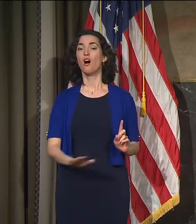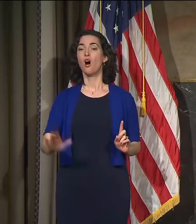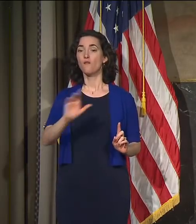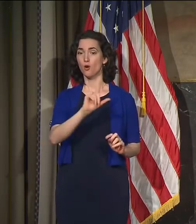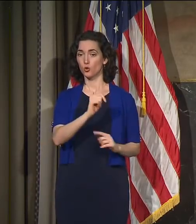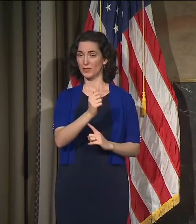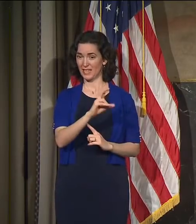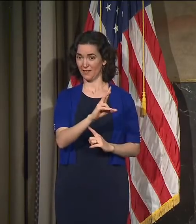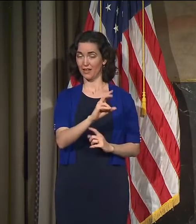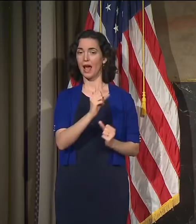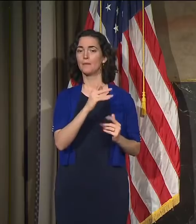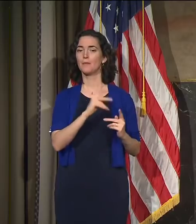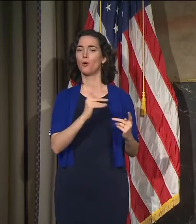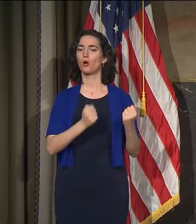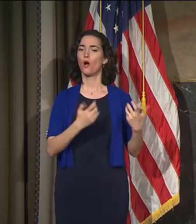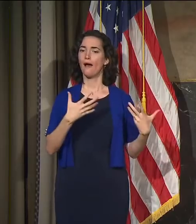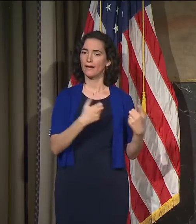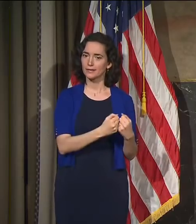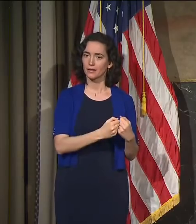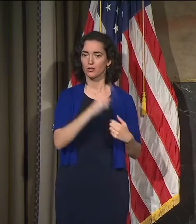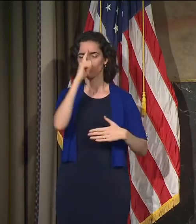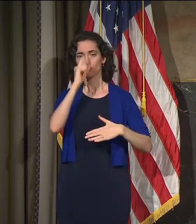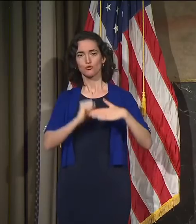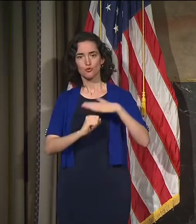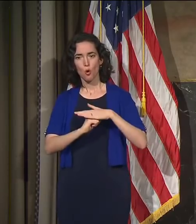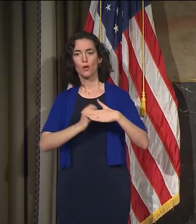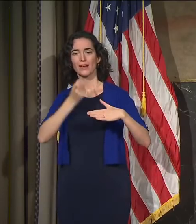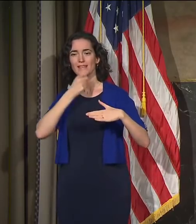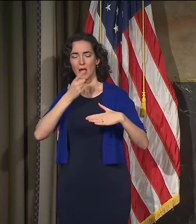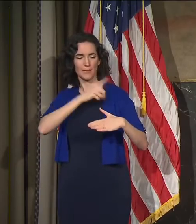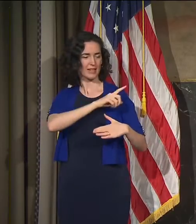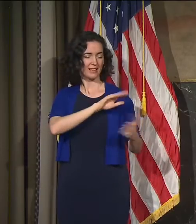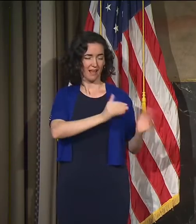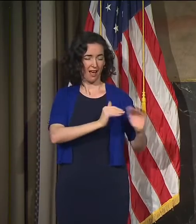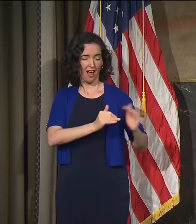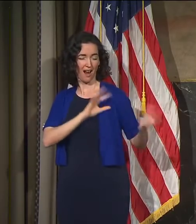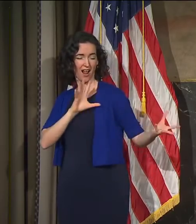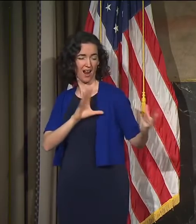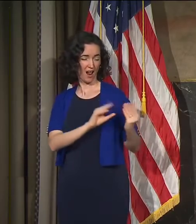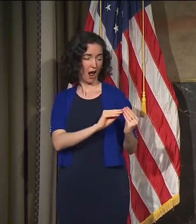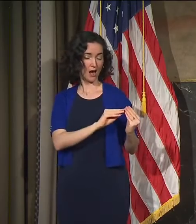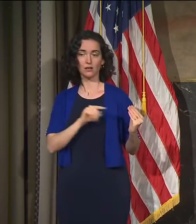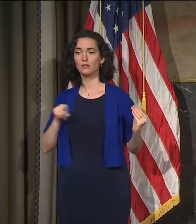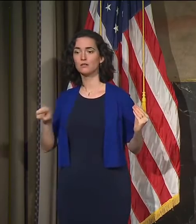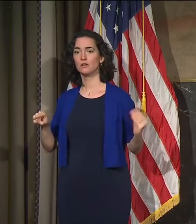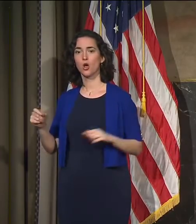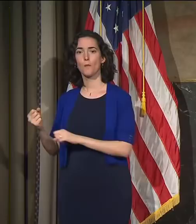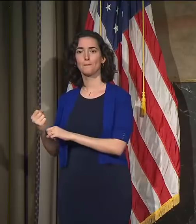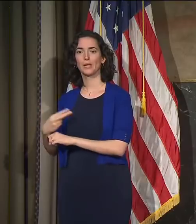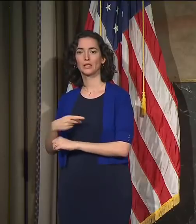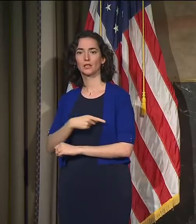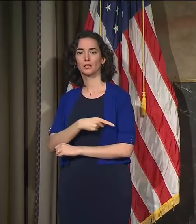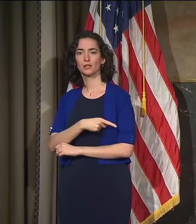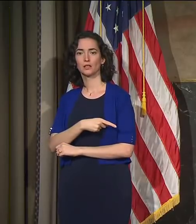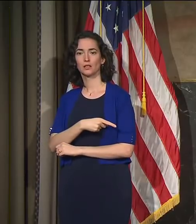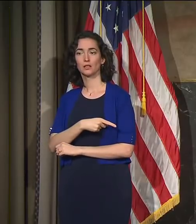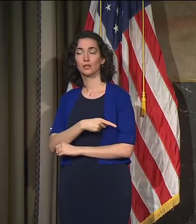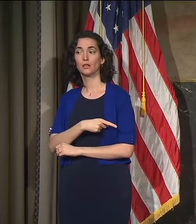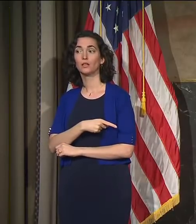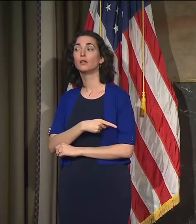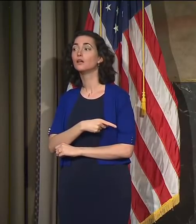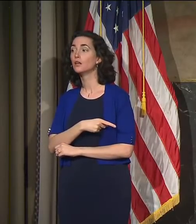in 2017. And it also means that as we head into this holiday